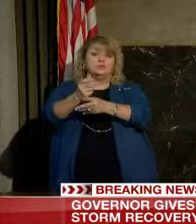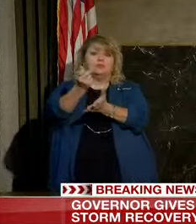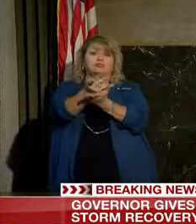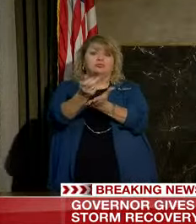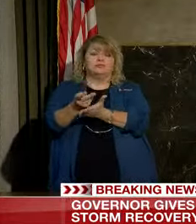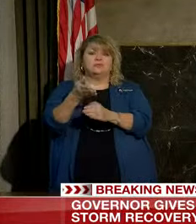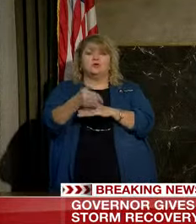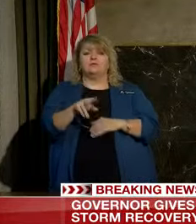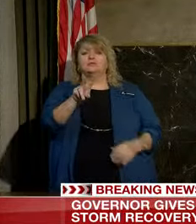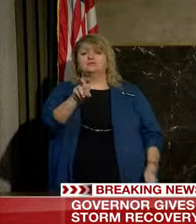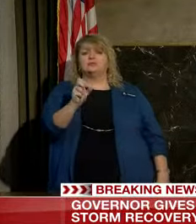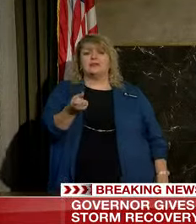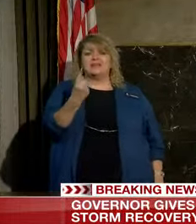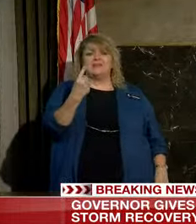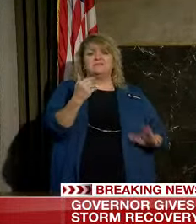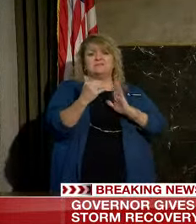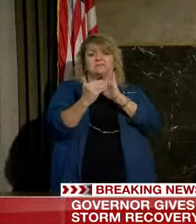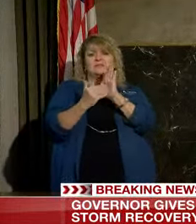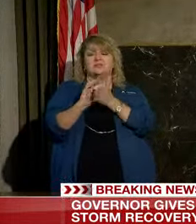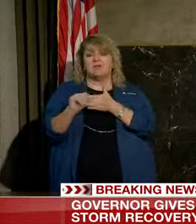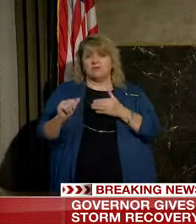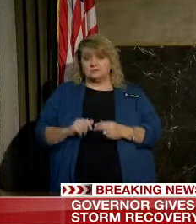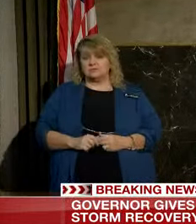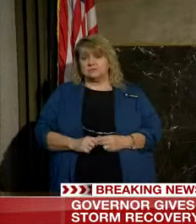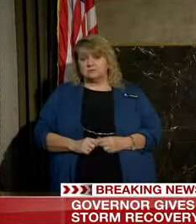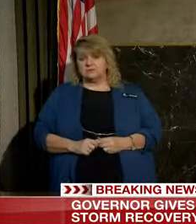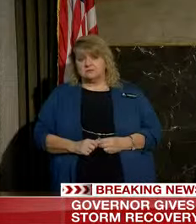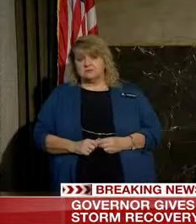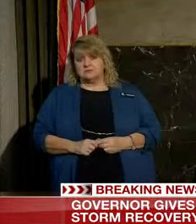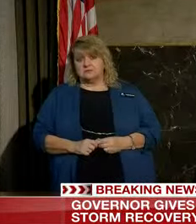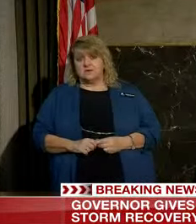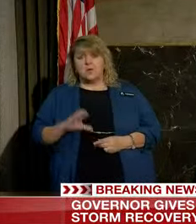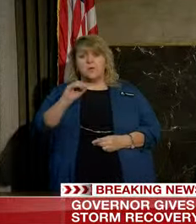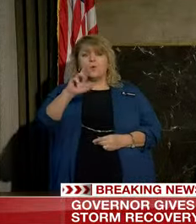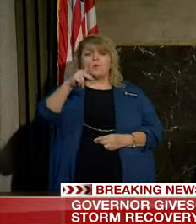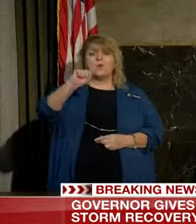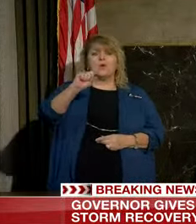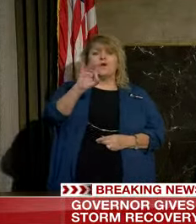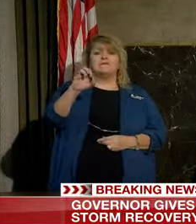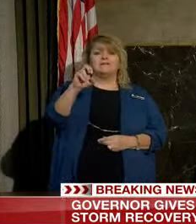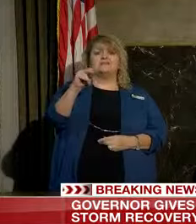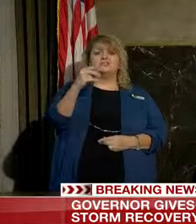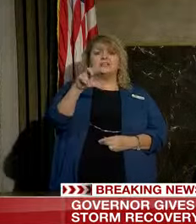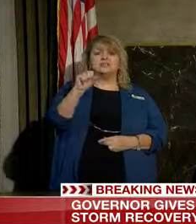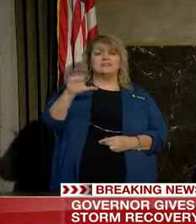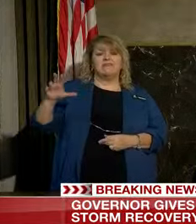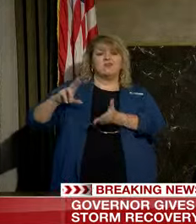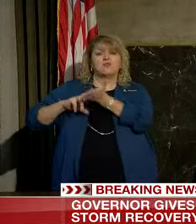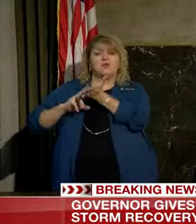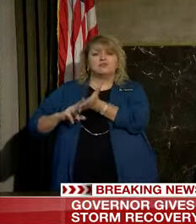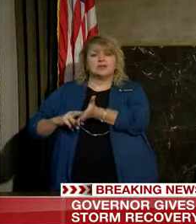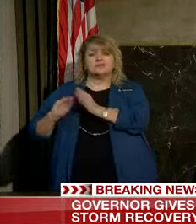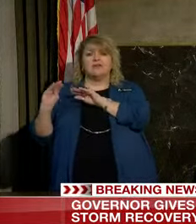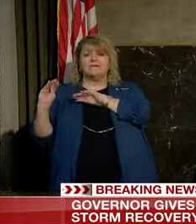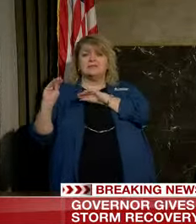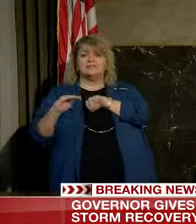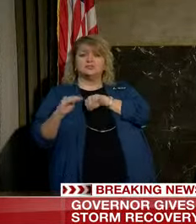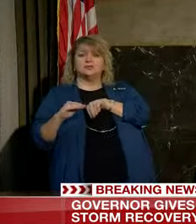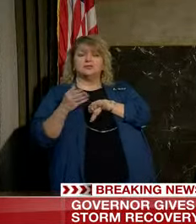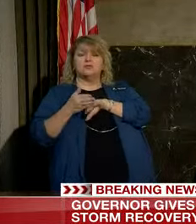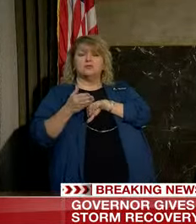more than $211 million. The Corps of Engineers and their contractors have installed right